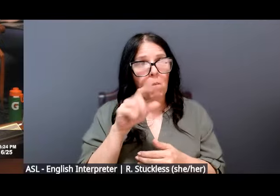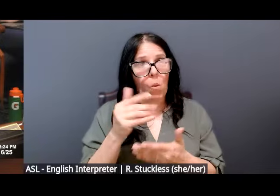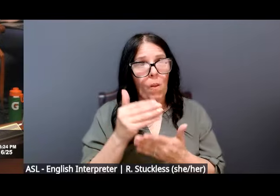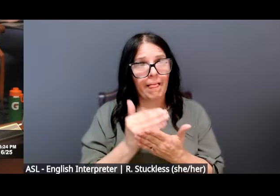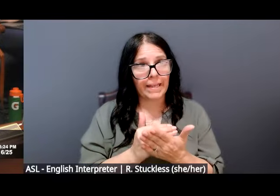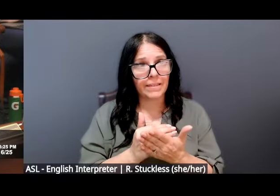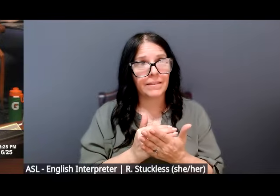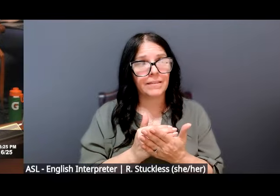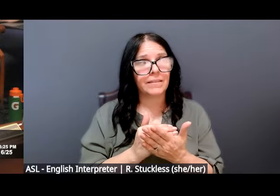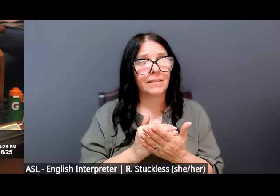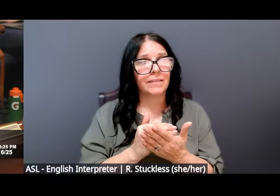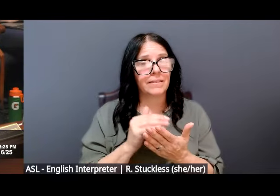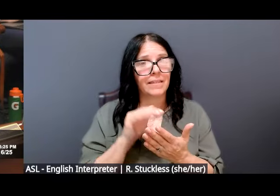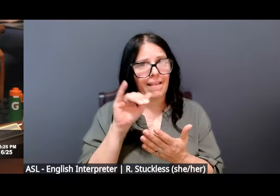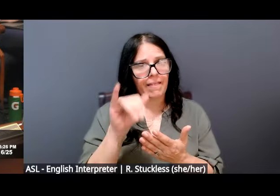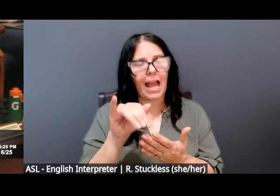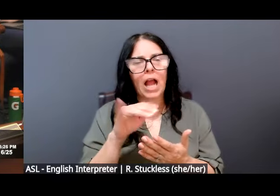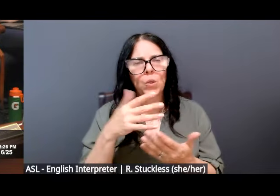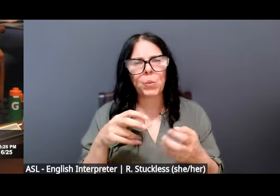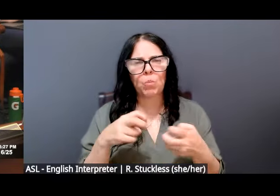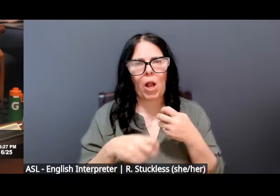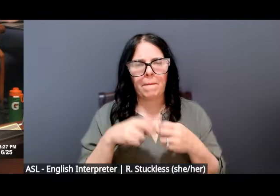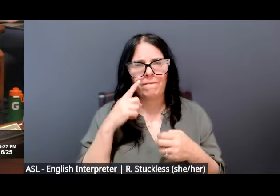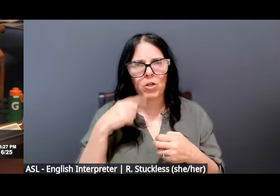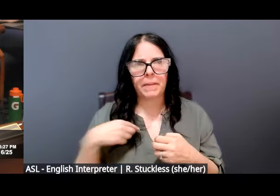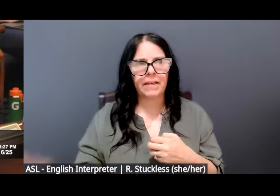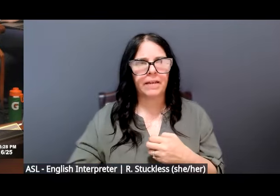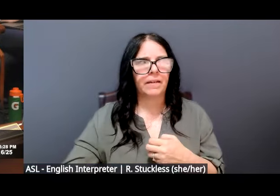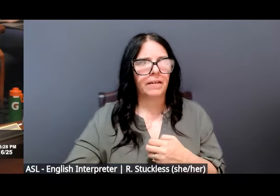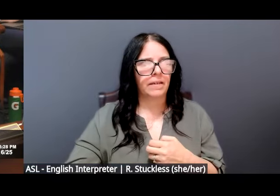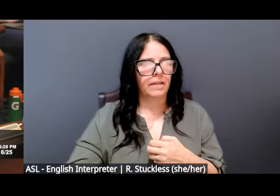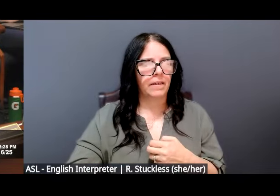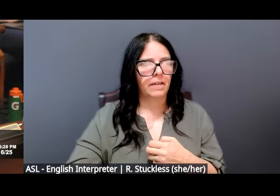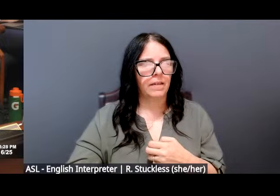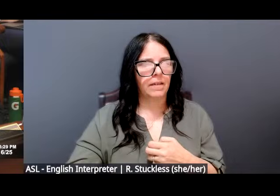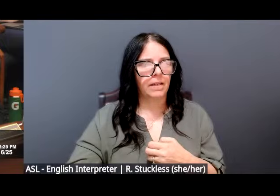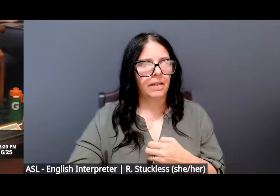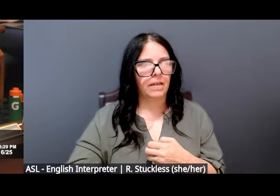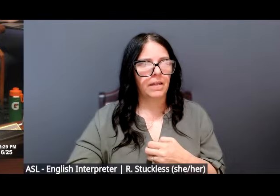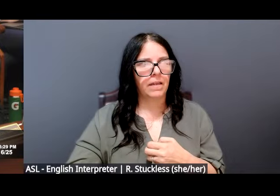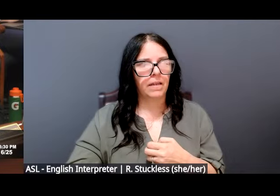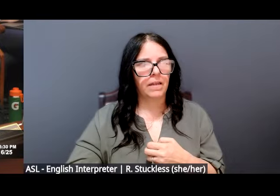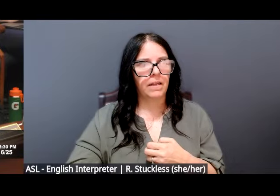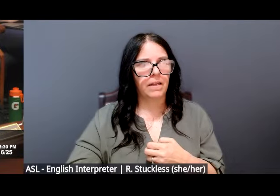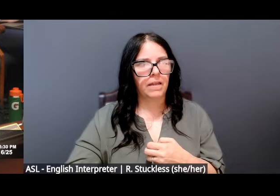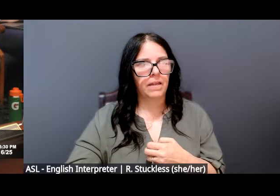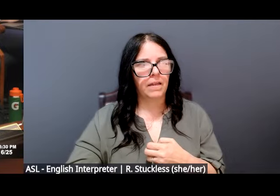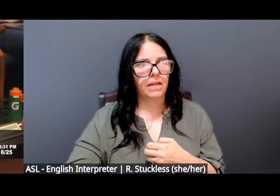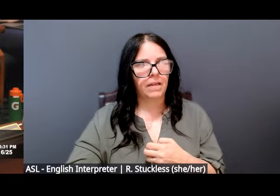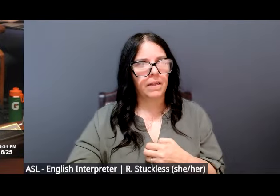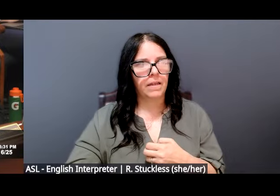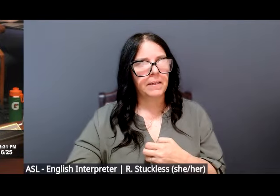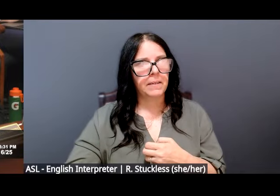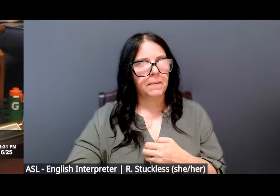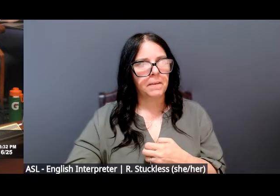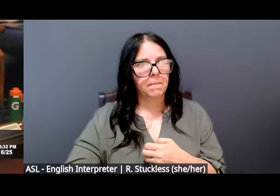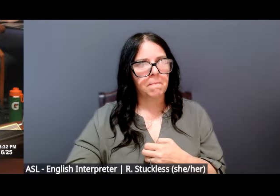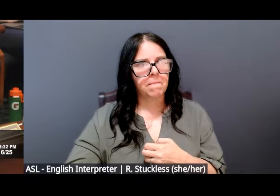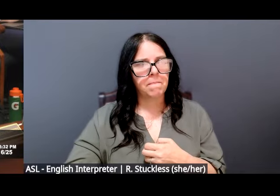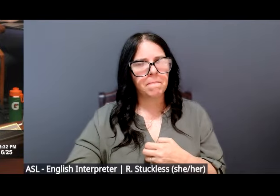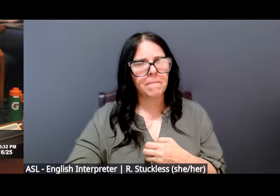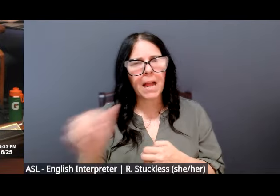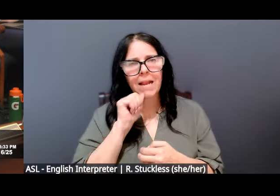this was problematic to me, and I don't know necessarily what was intended, but where they say